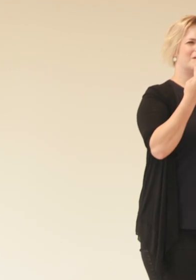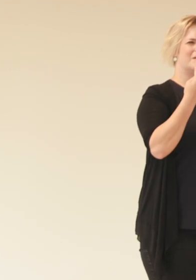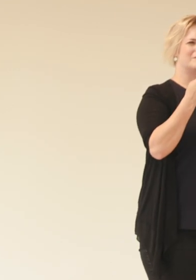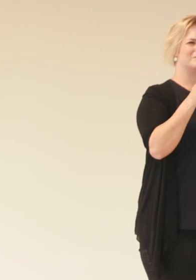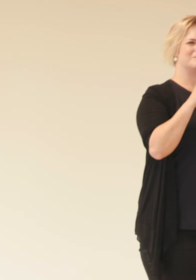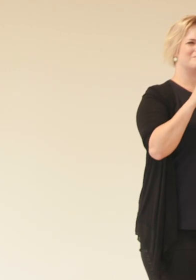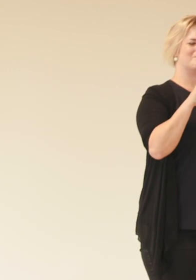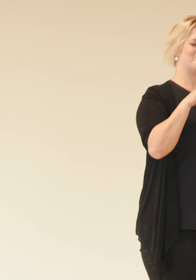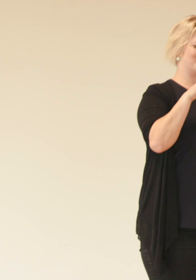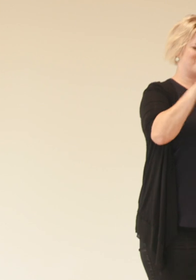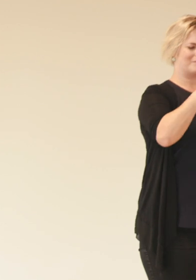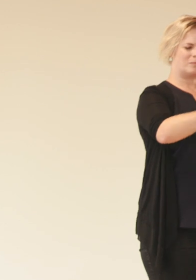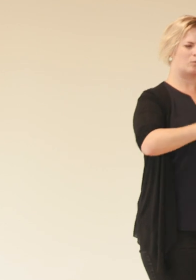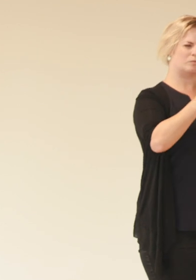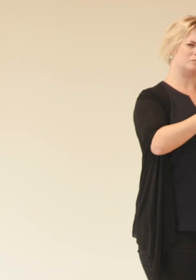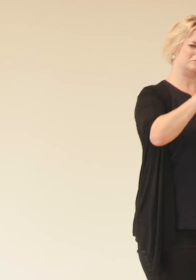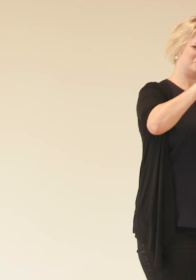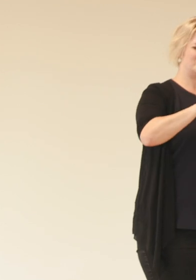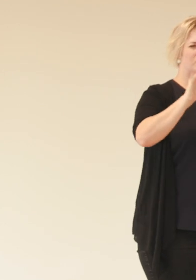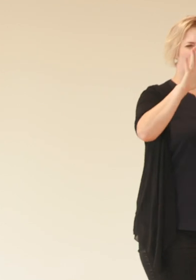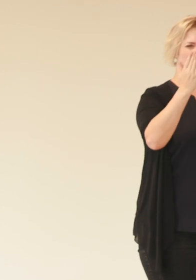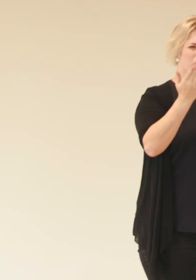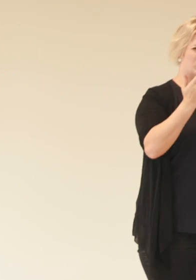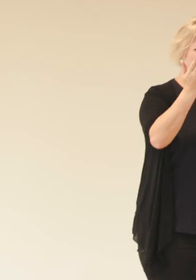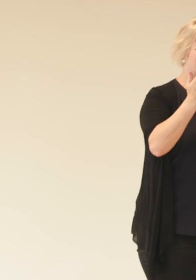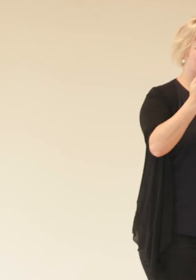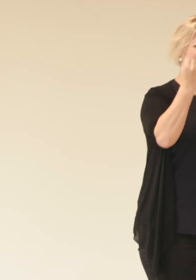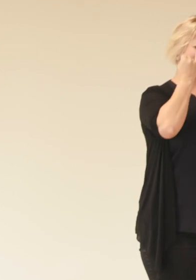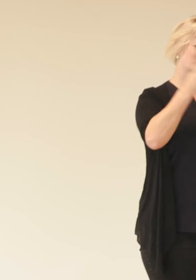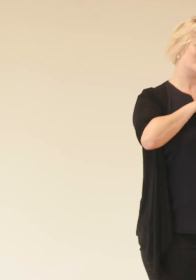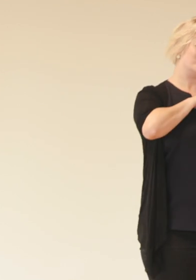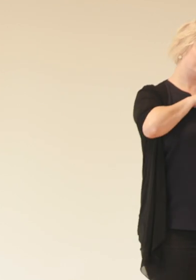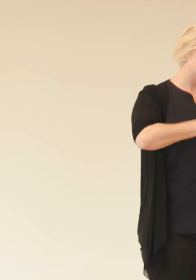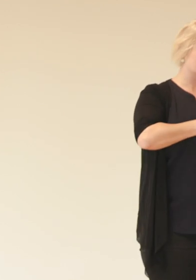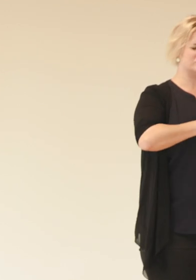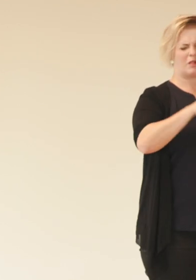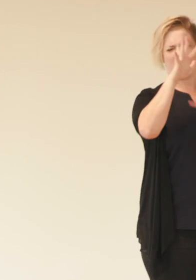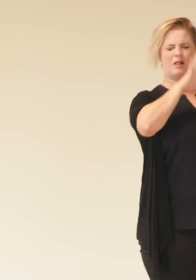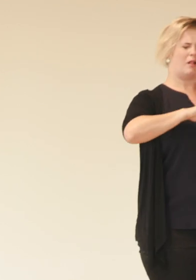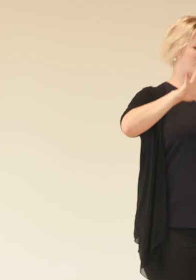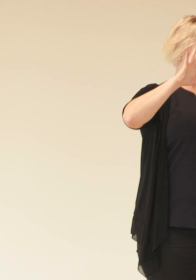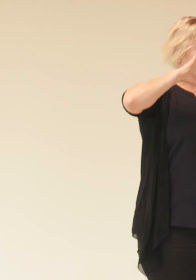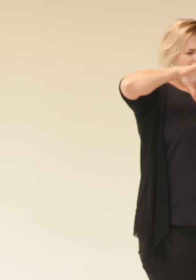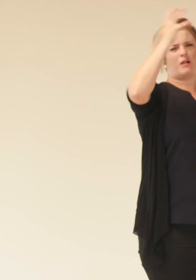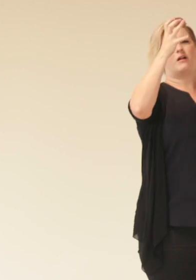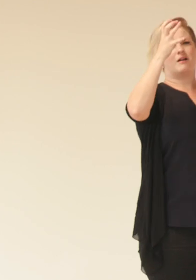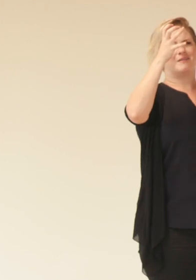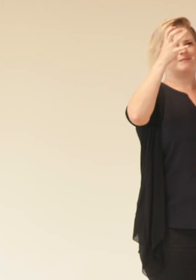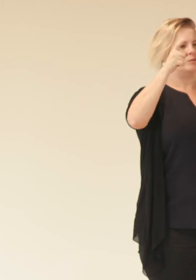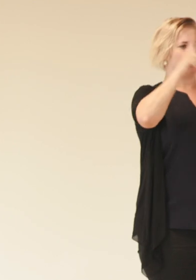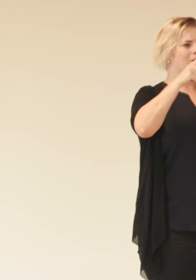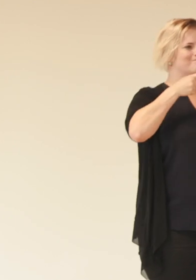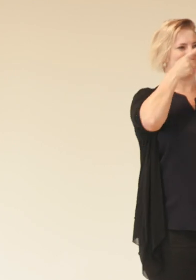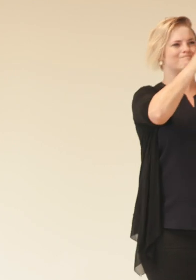as long as you are this miserable, you can do it. And that moment, that visit